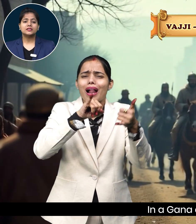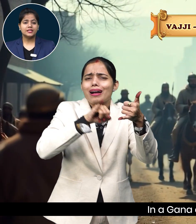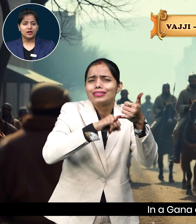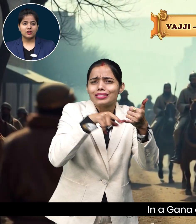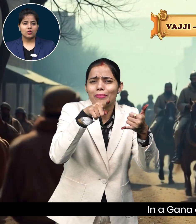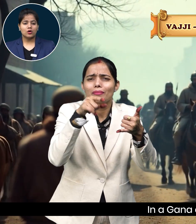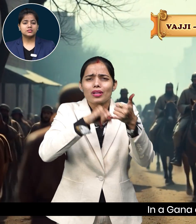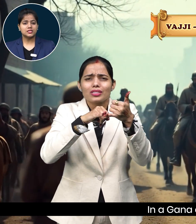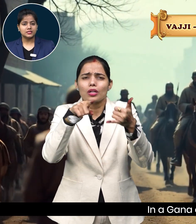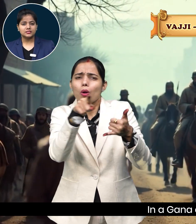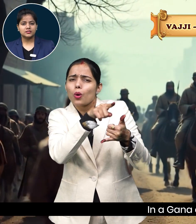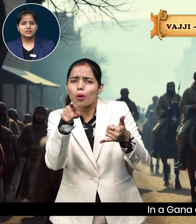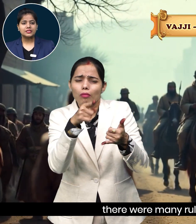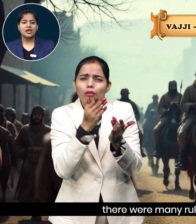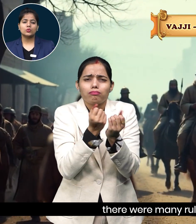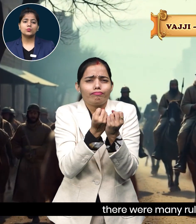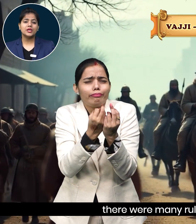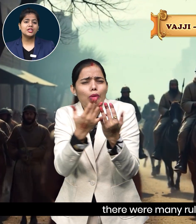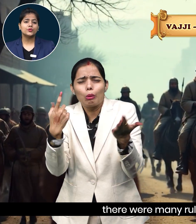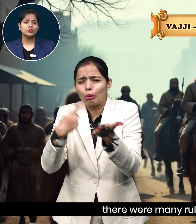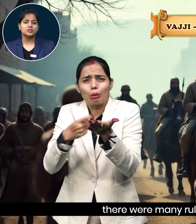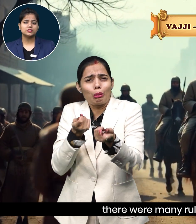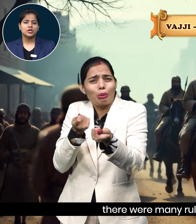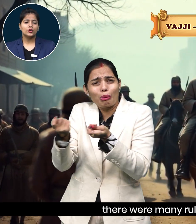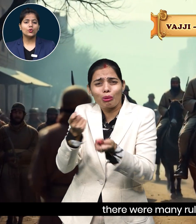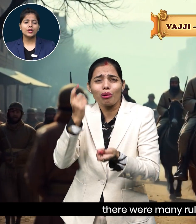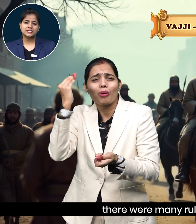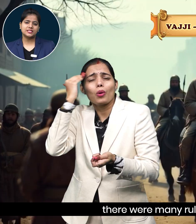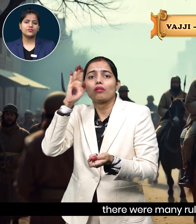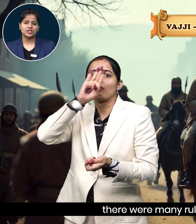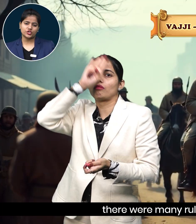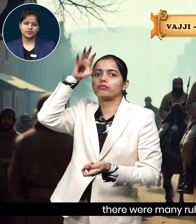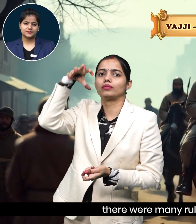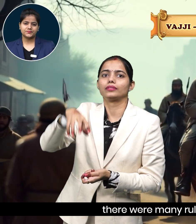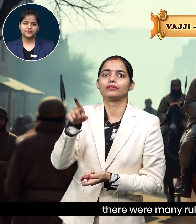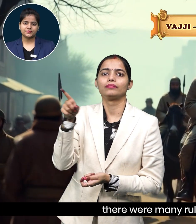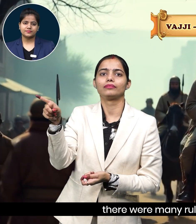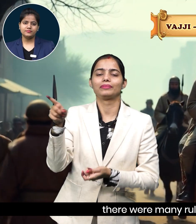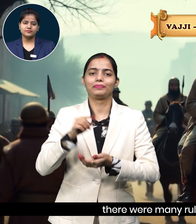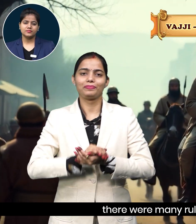In a Ghana or Sangh, there were many rulers known as the Raja.